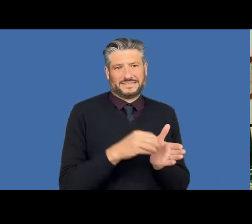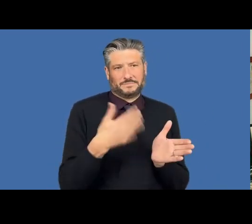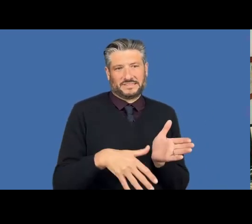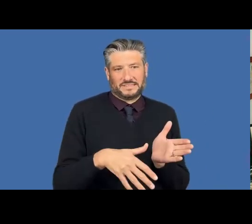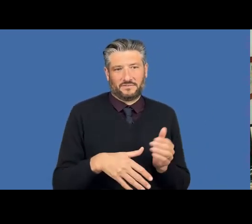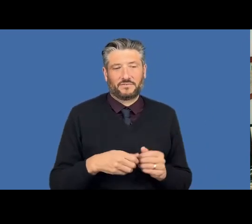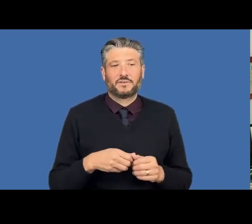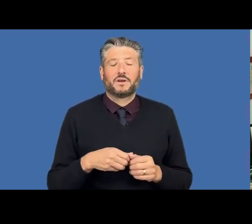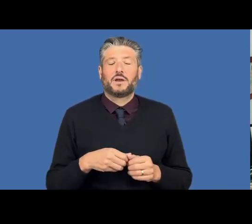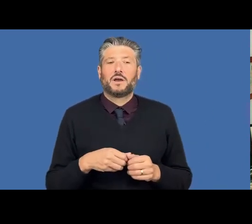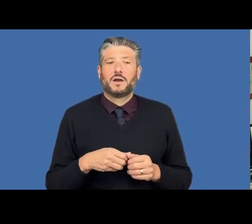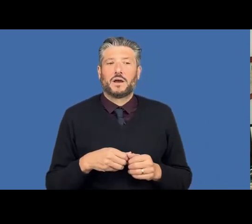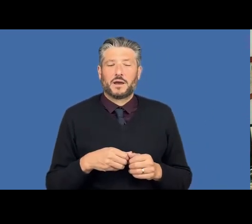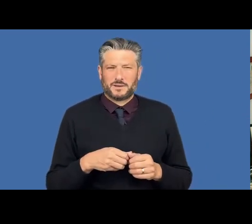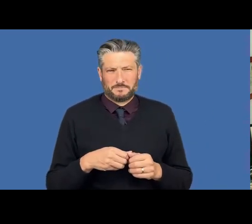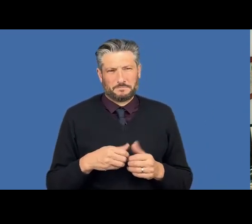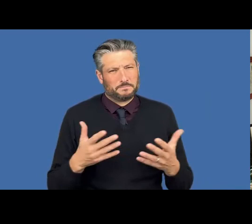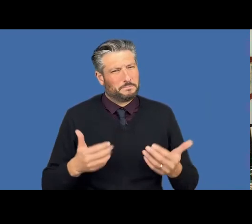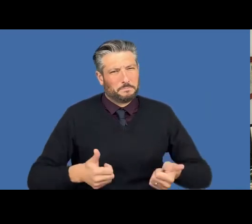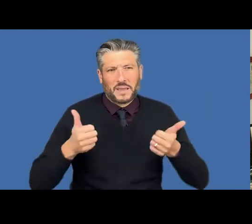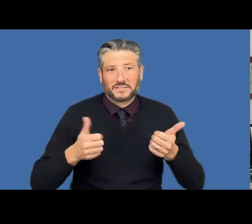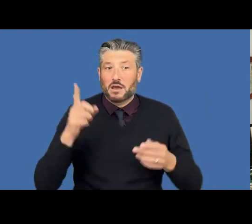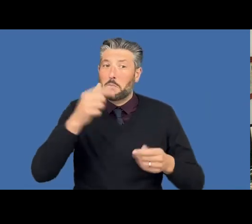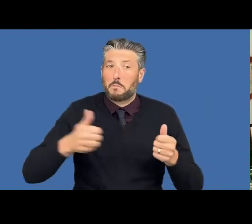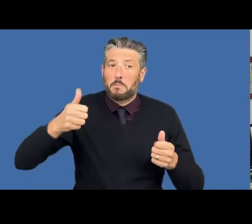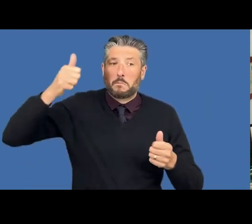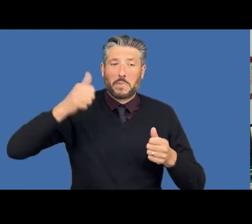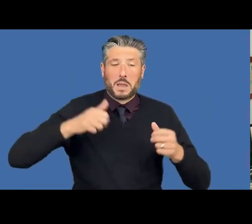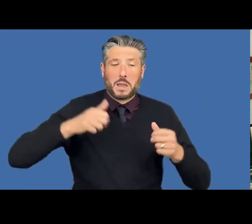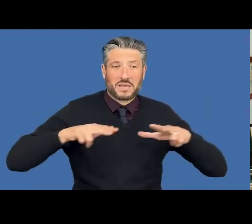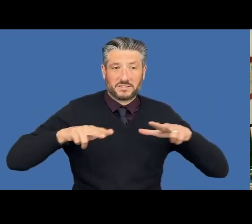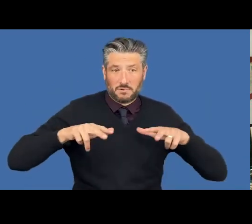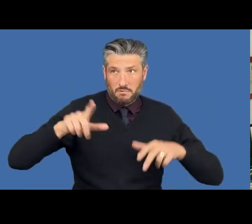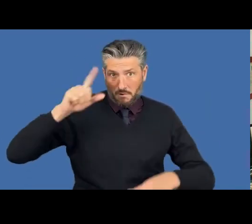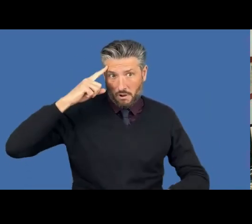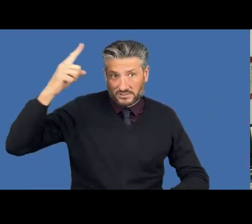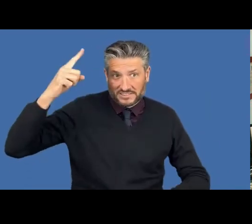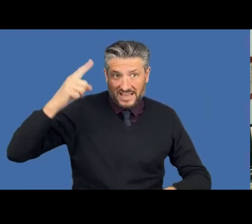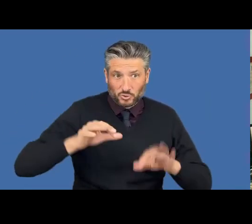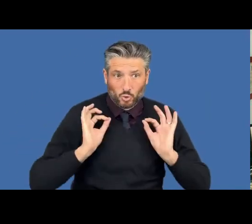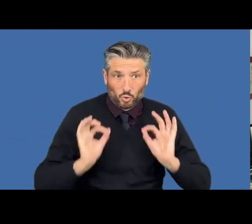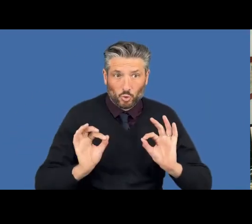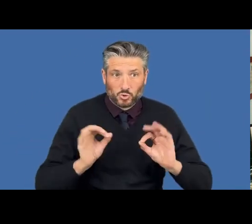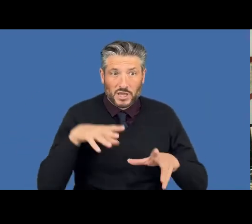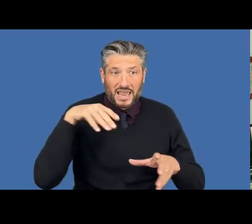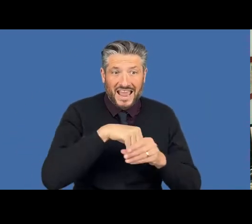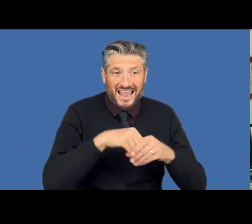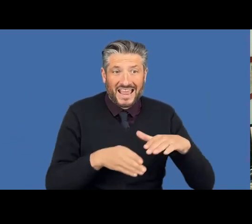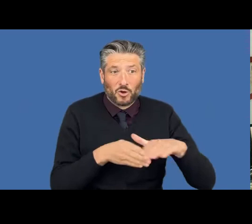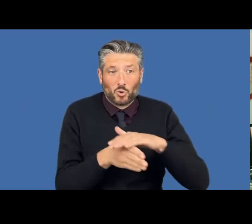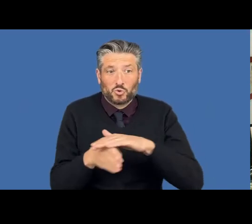to understand that by being more inclusive, by being accessible, you're going to save a ton of